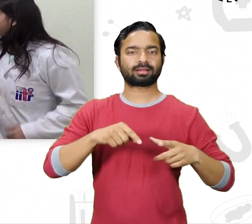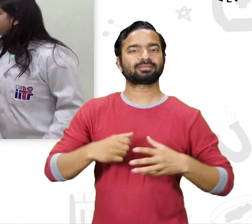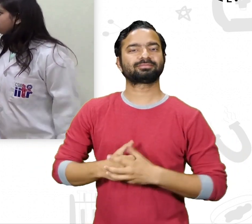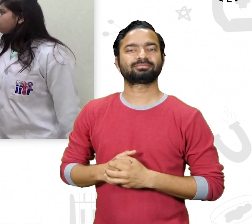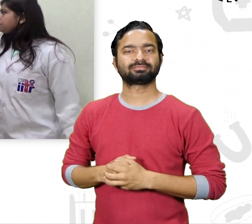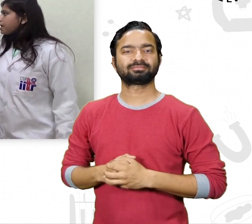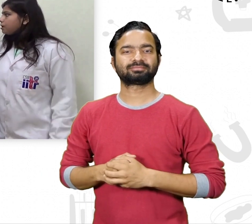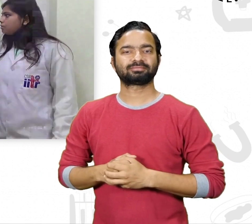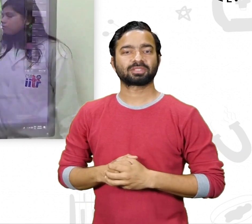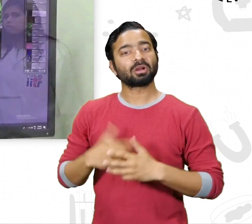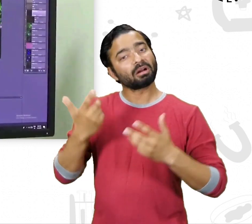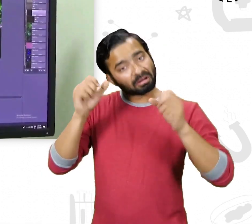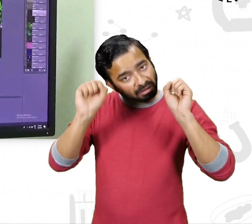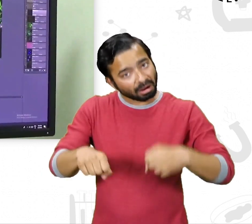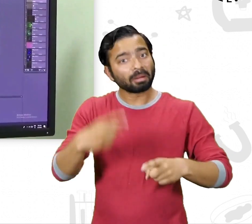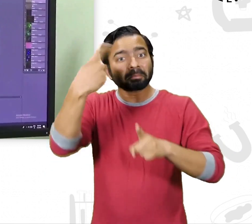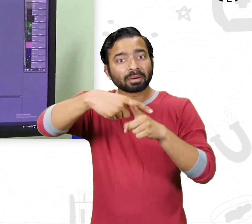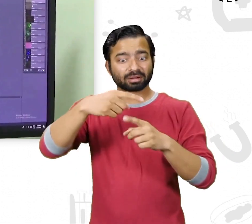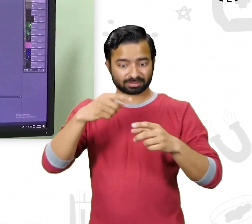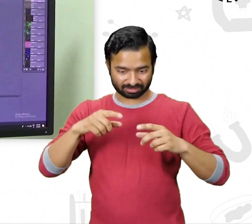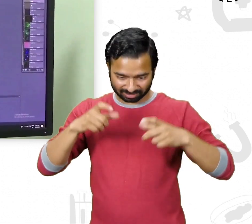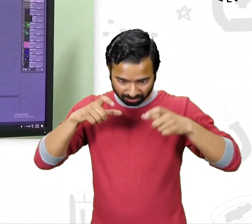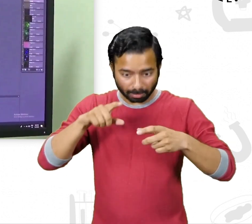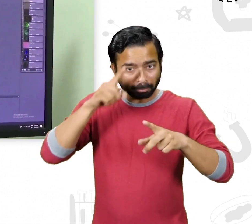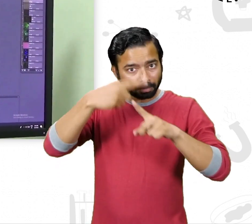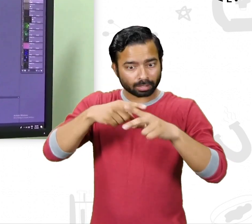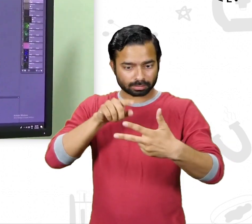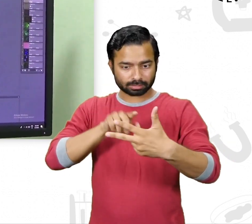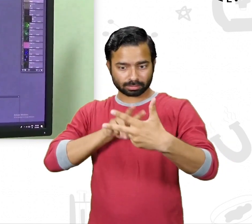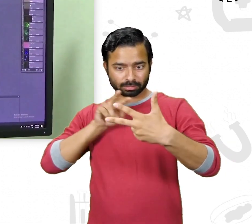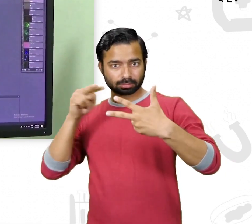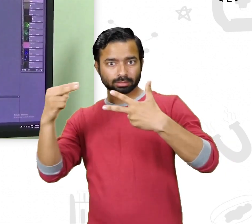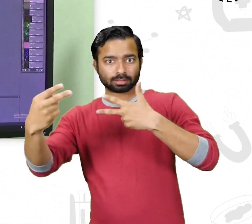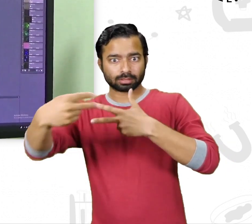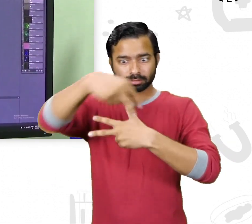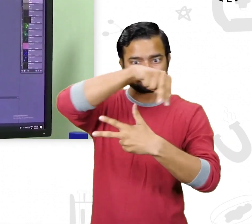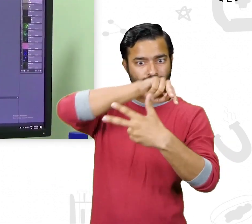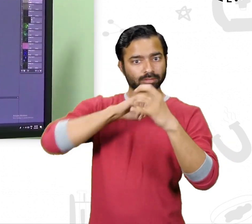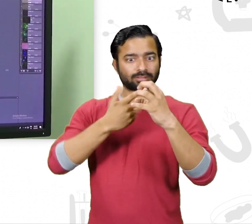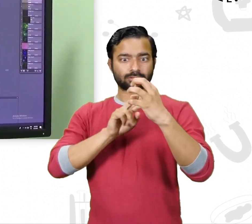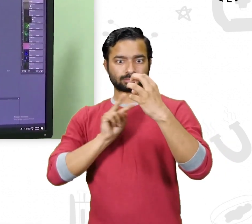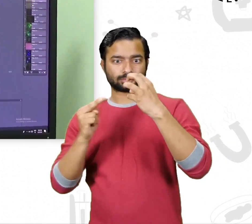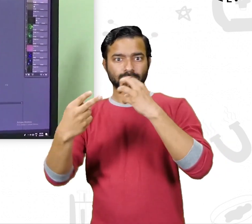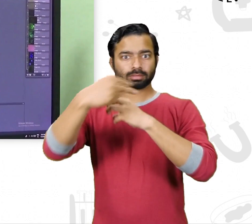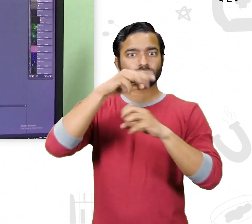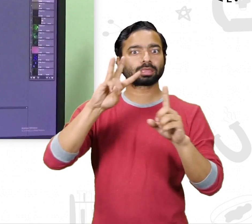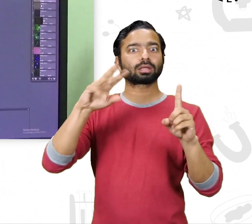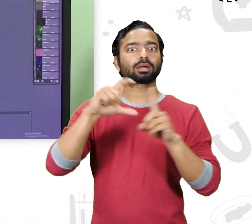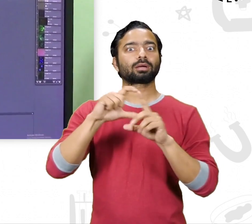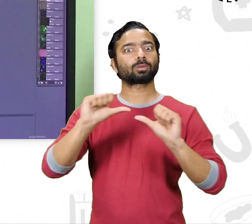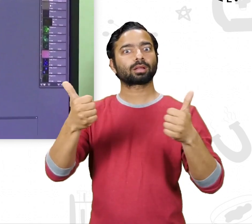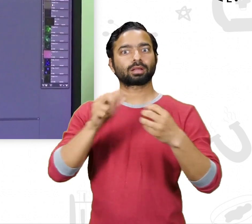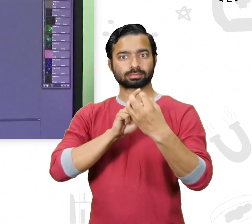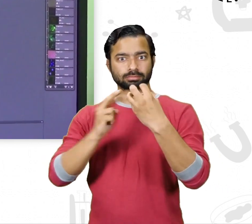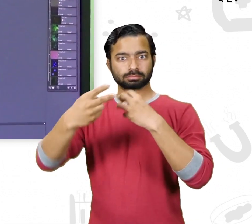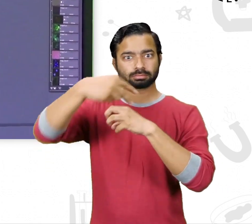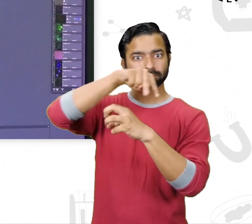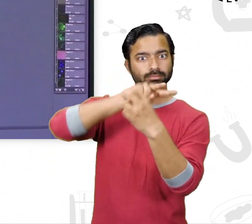this microscopes are, this is live cell imaging,